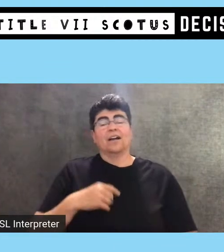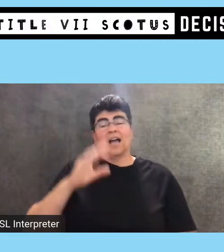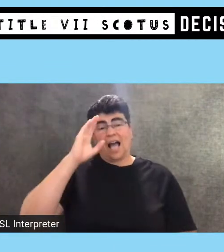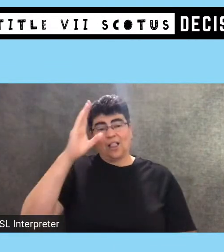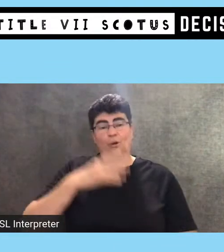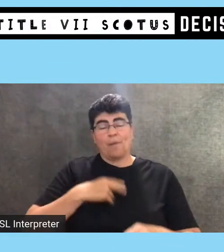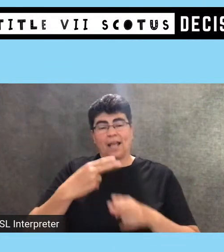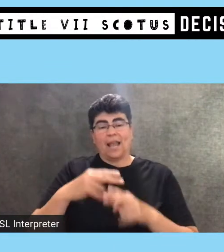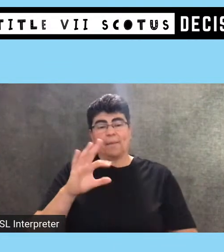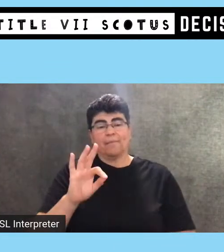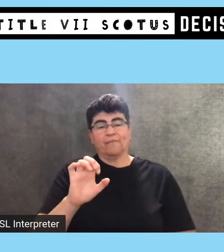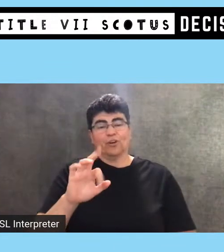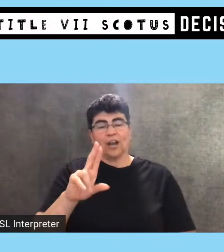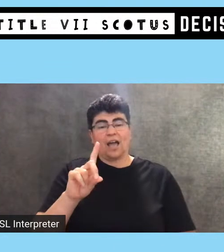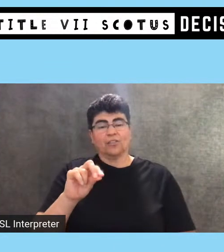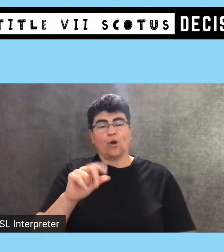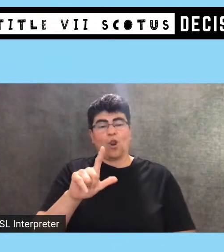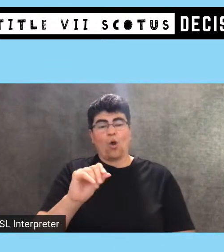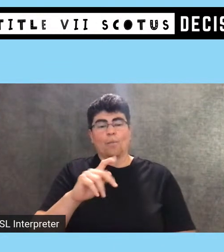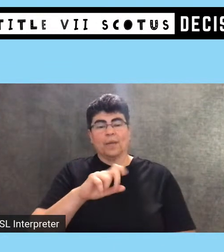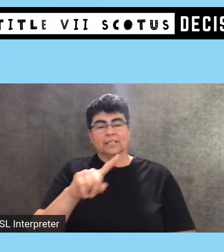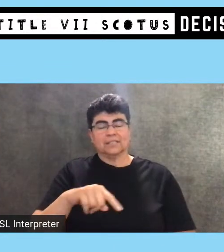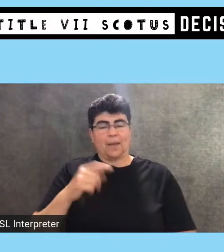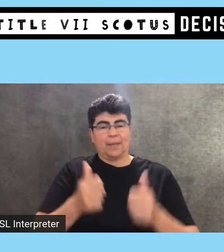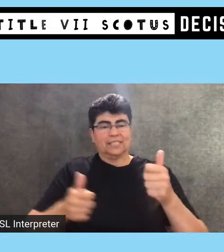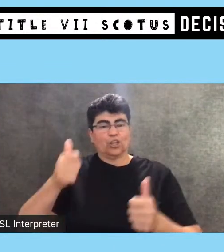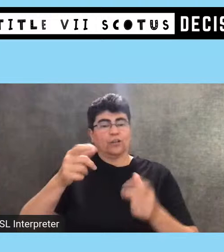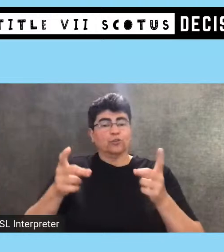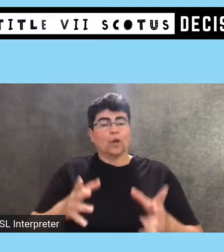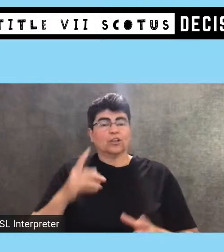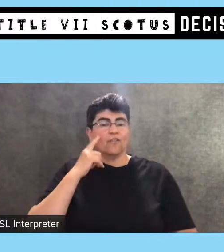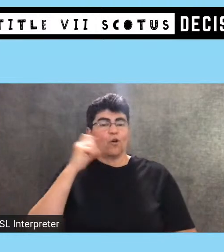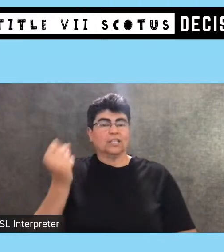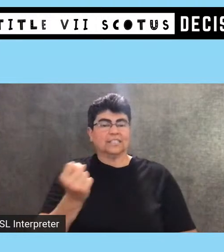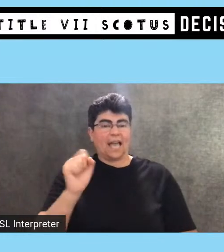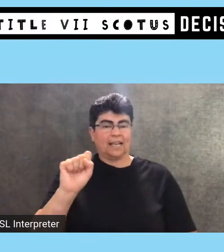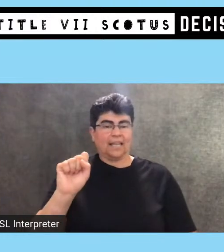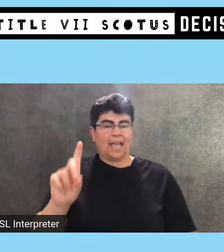Fernando Lopez, and I'm the Executive Director of San Diego Pride.